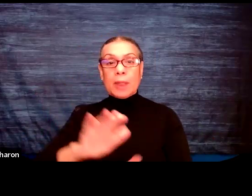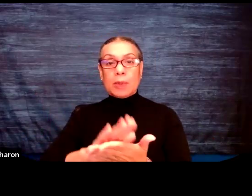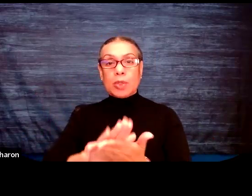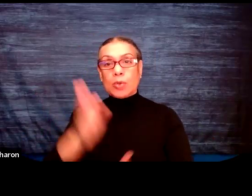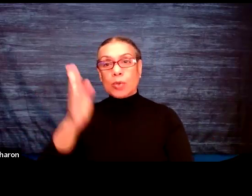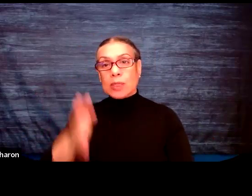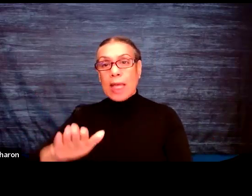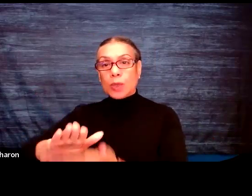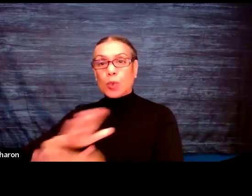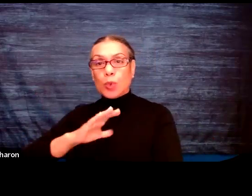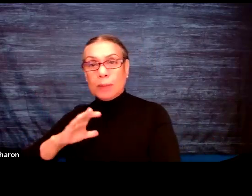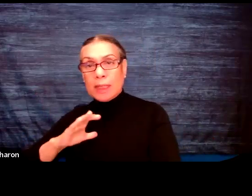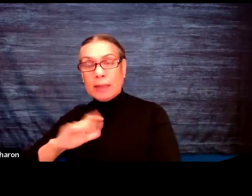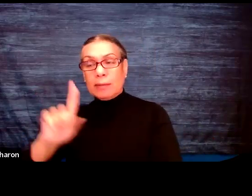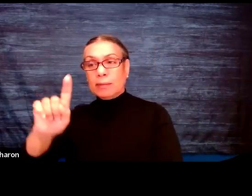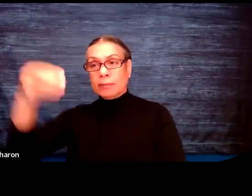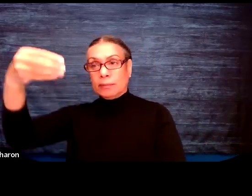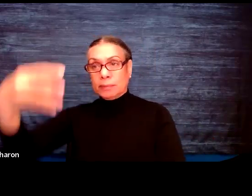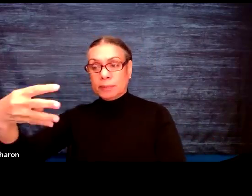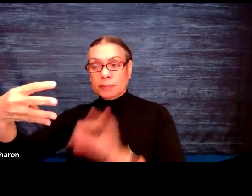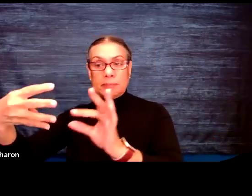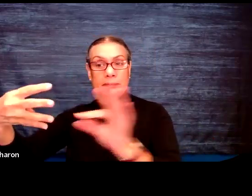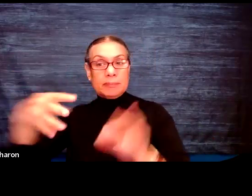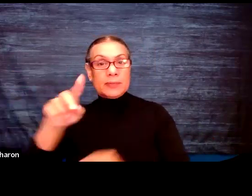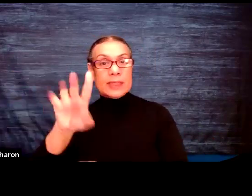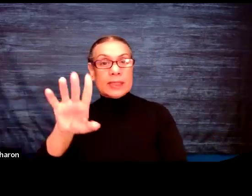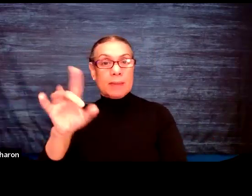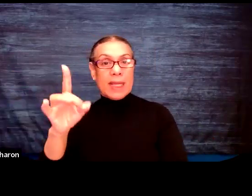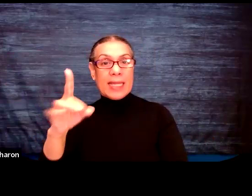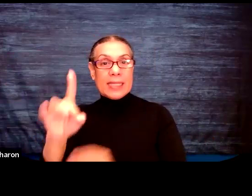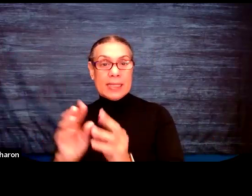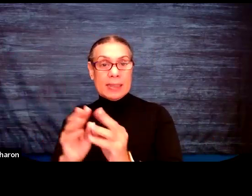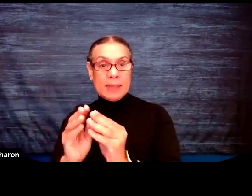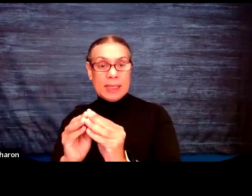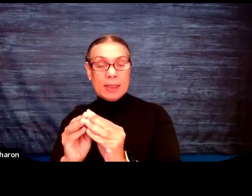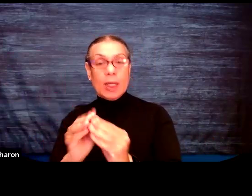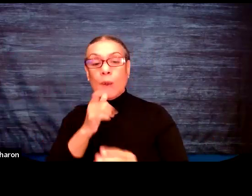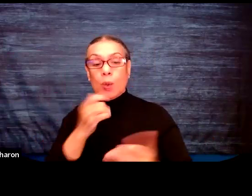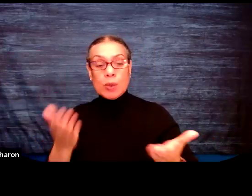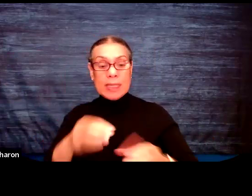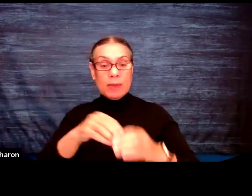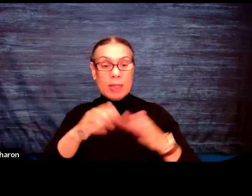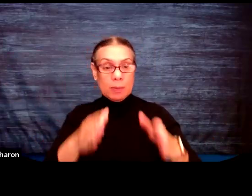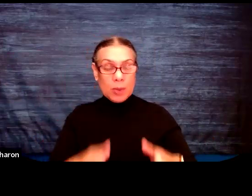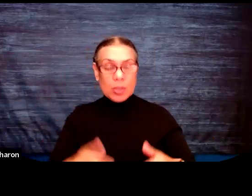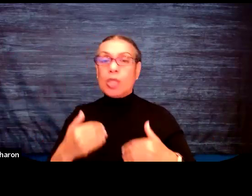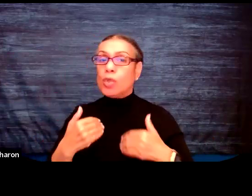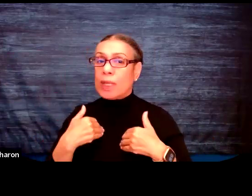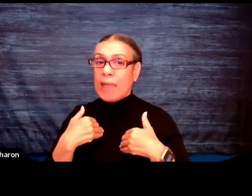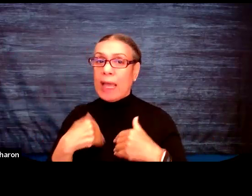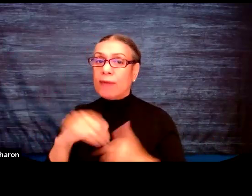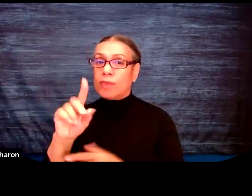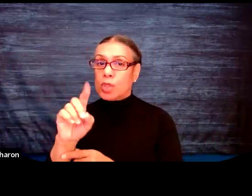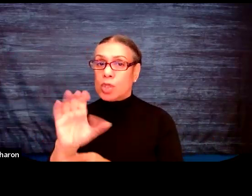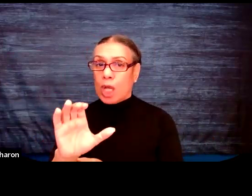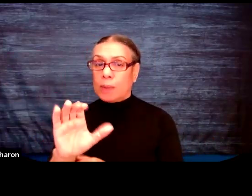bostonpublicschools.org/school committee, under the December 18th meeting link. For those joining us in person, you can access the meeting